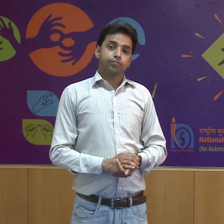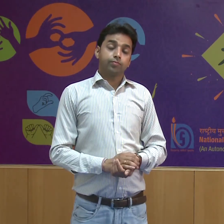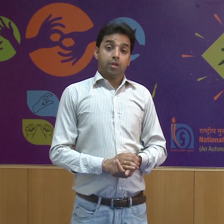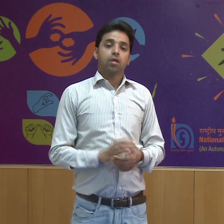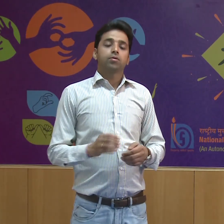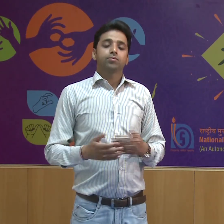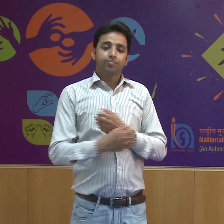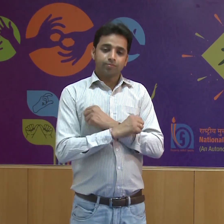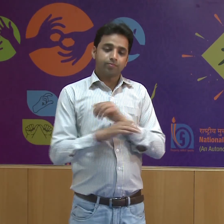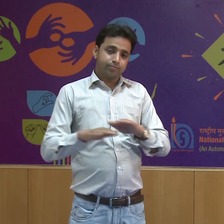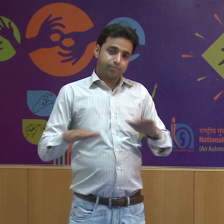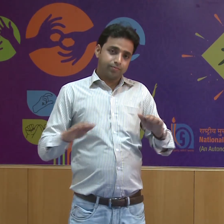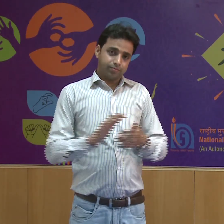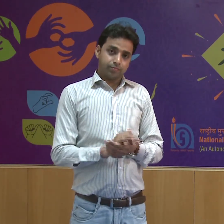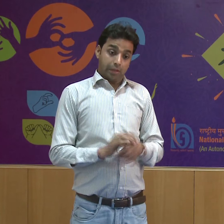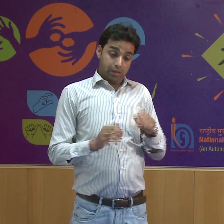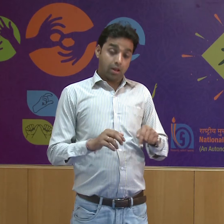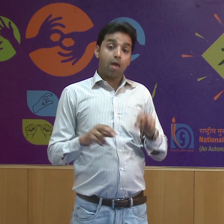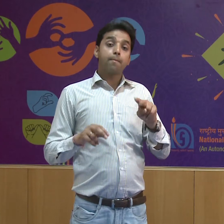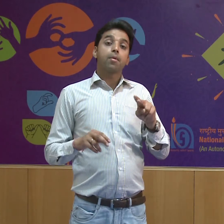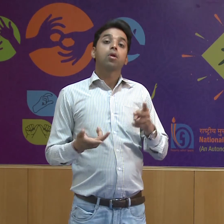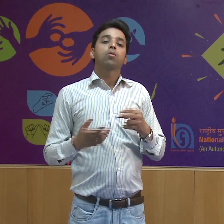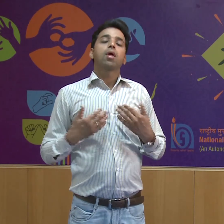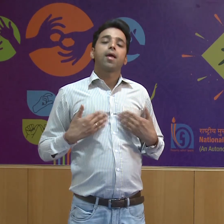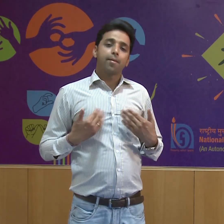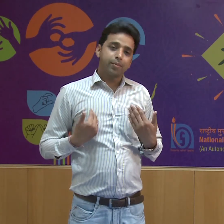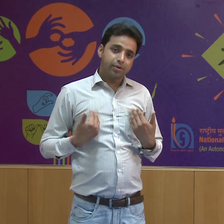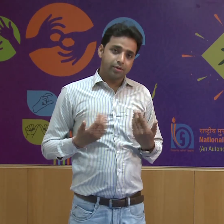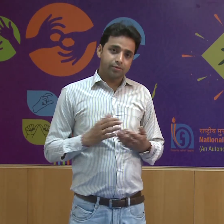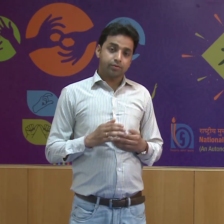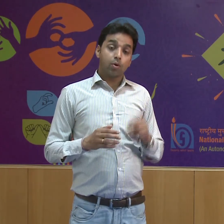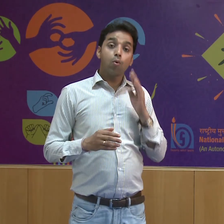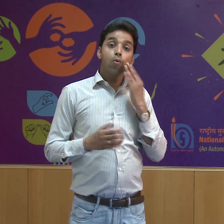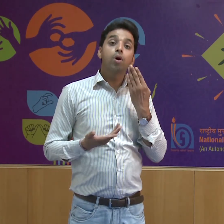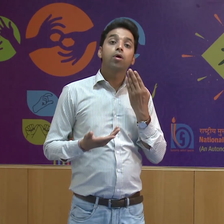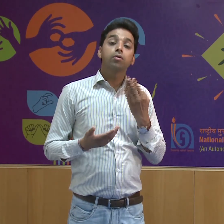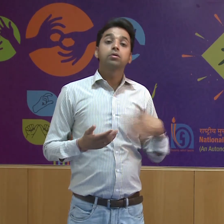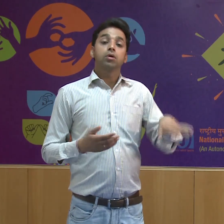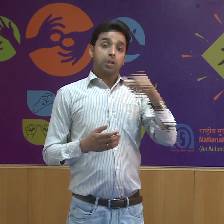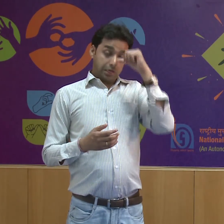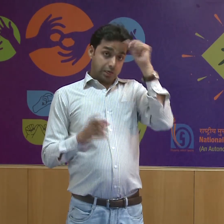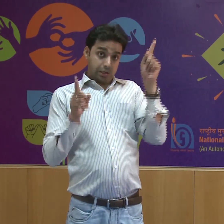Learners, it is a matter of happiness that when India became independent,